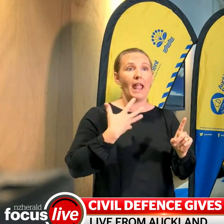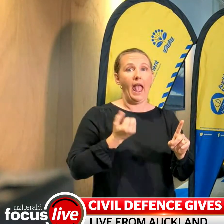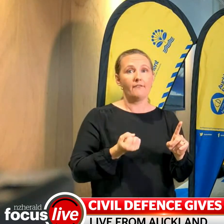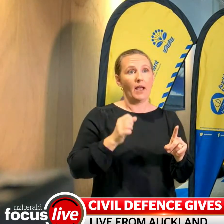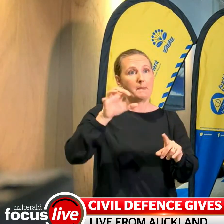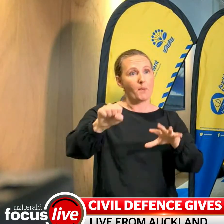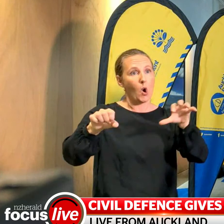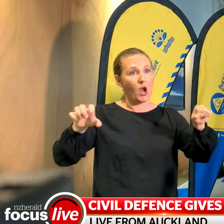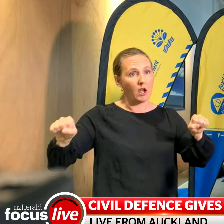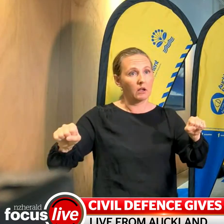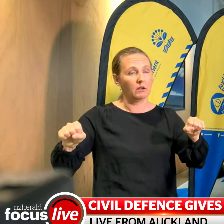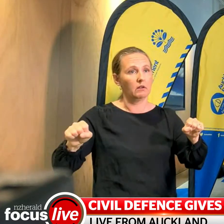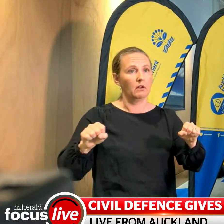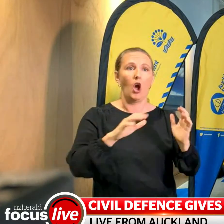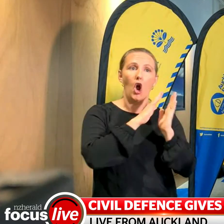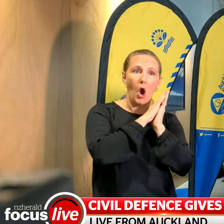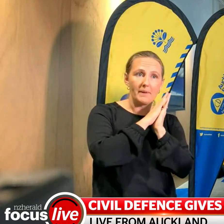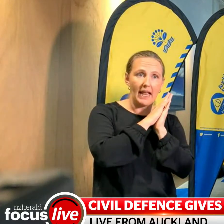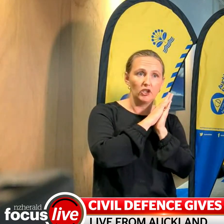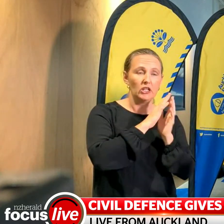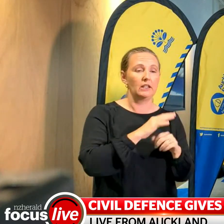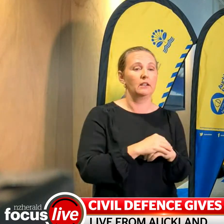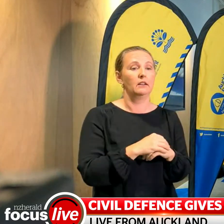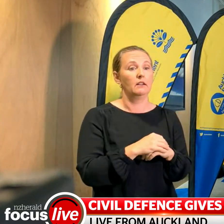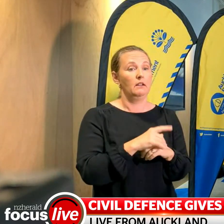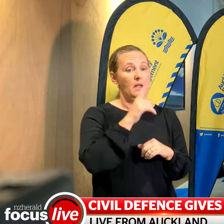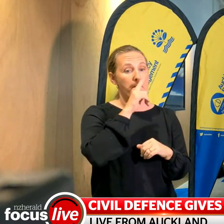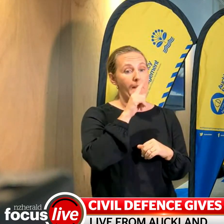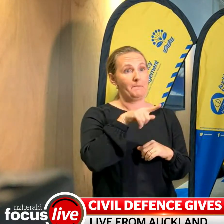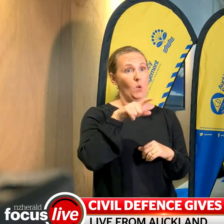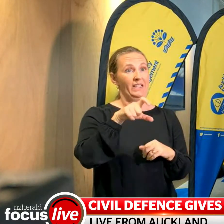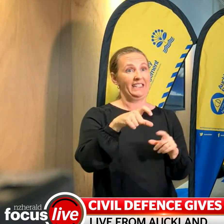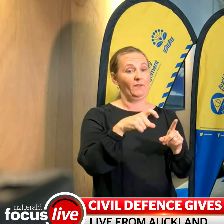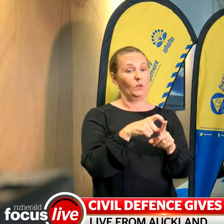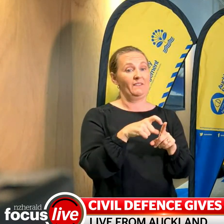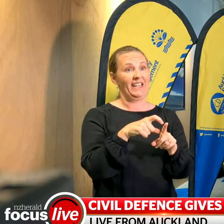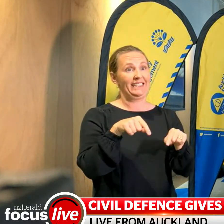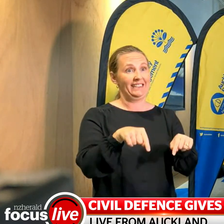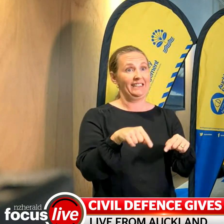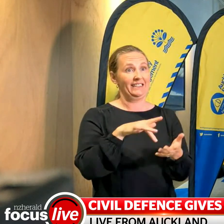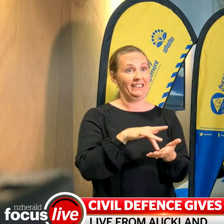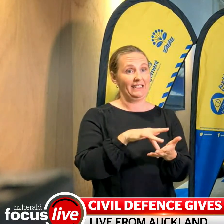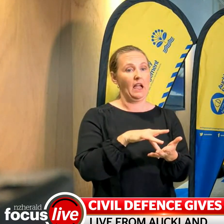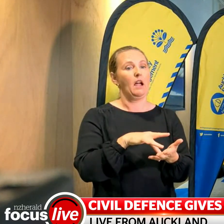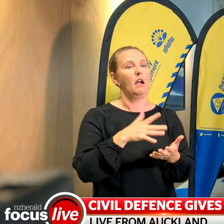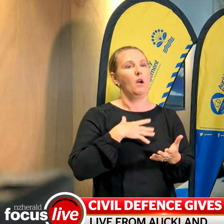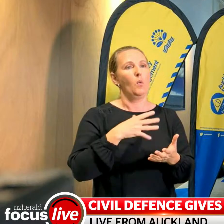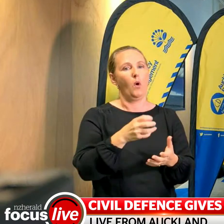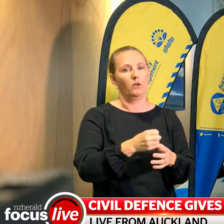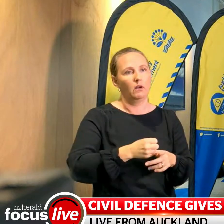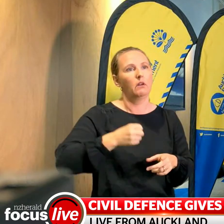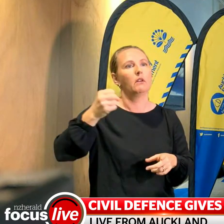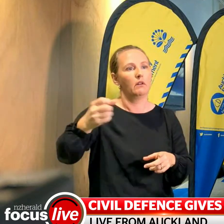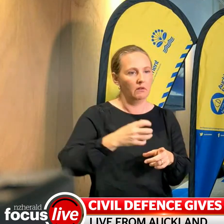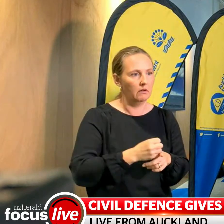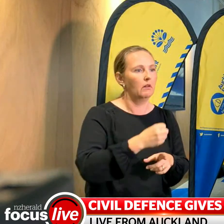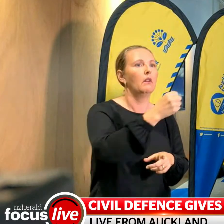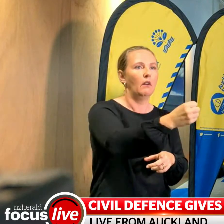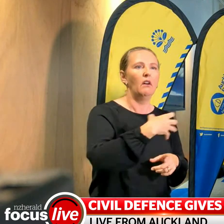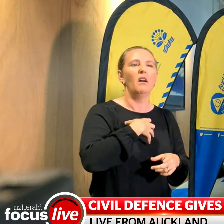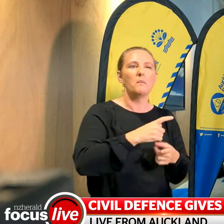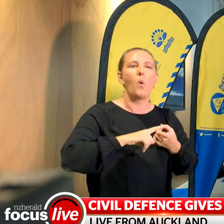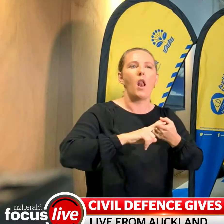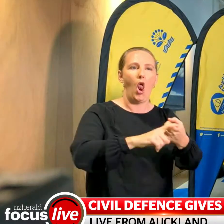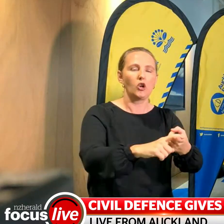accommodation now available for people that are in the civil defence centres, and really wanting to work with them to get them into more enduring and